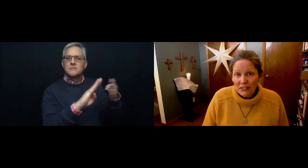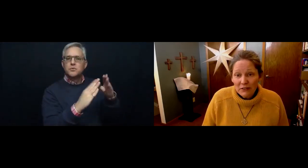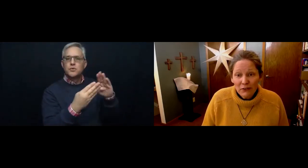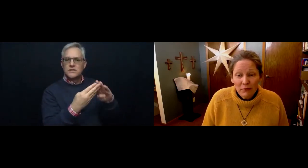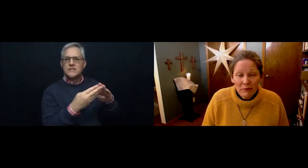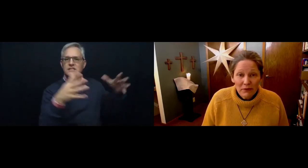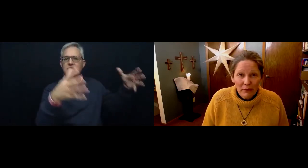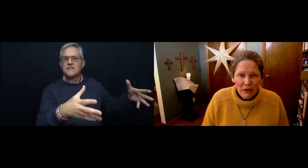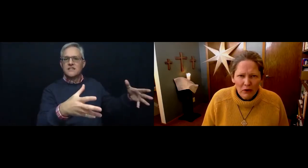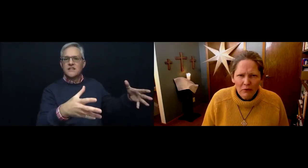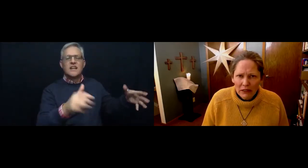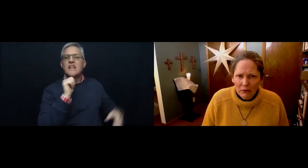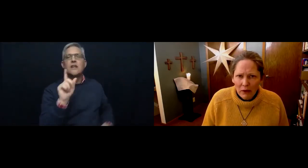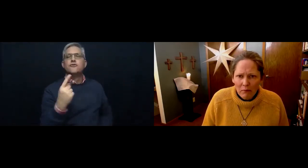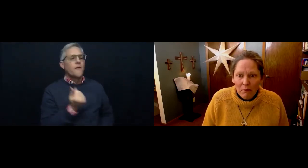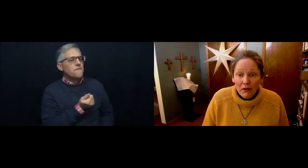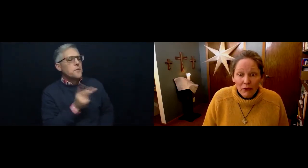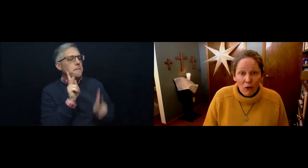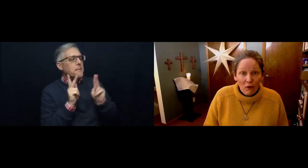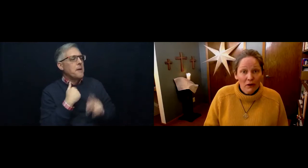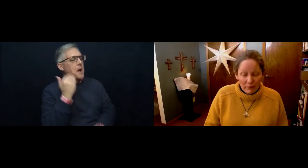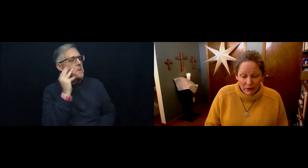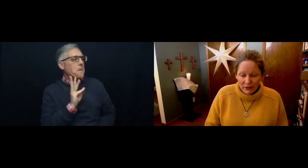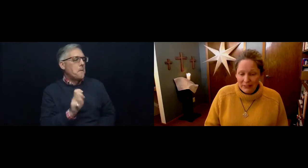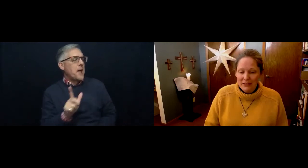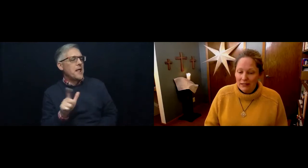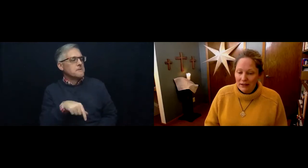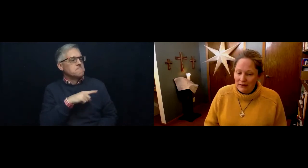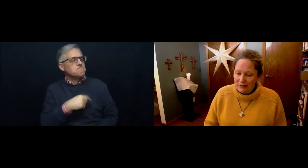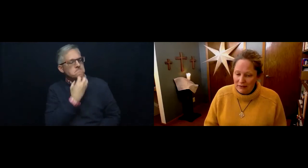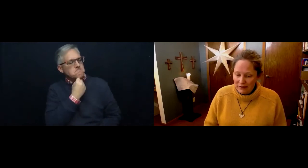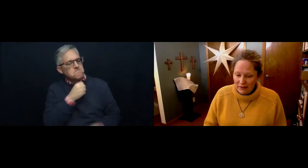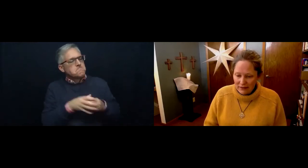Not just those few people that we know really well, but the whole community.